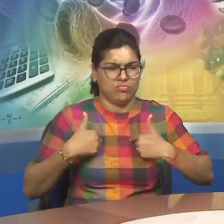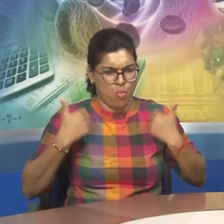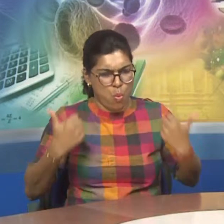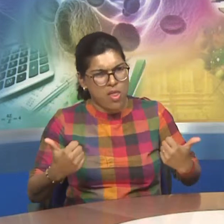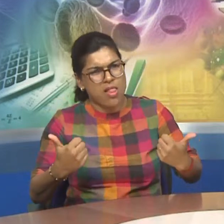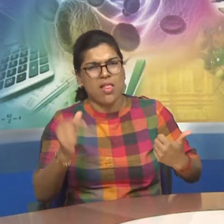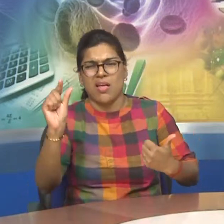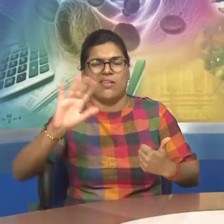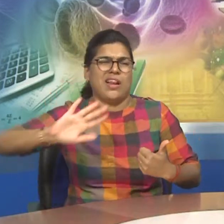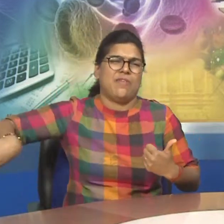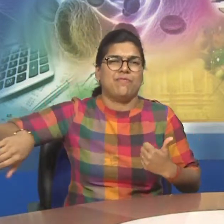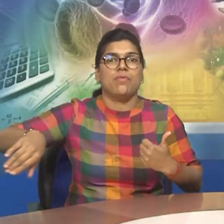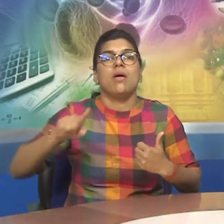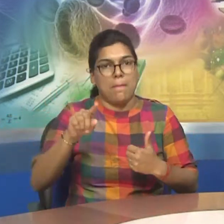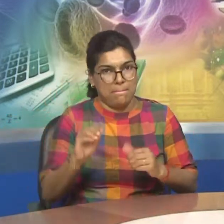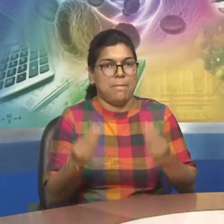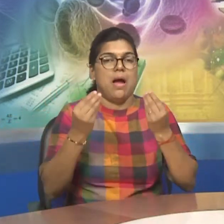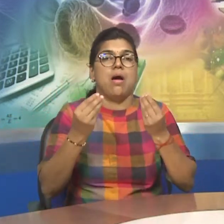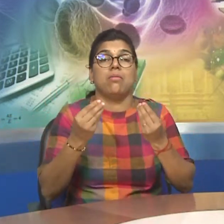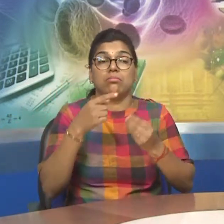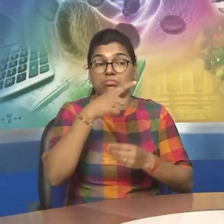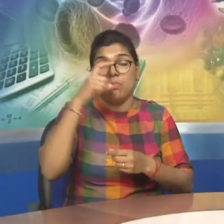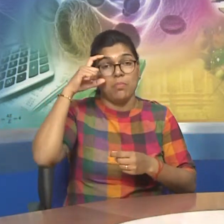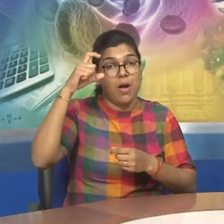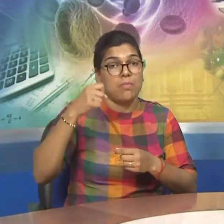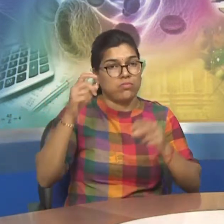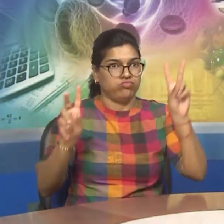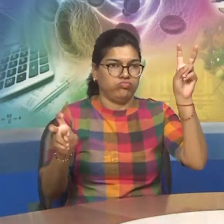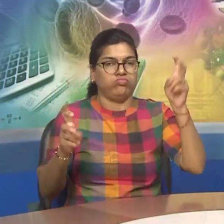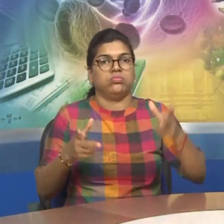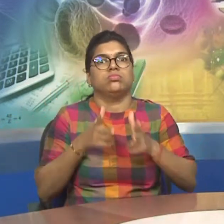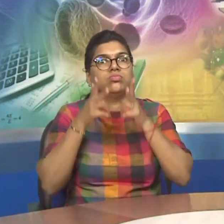cannot lose our faith, cannot make us less.